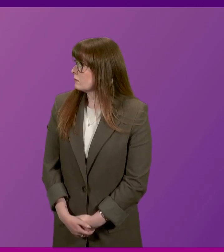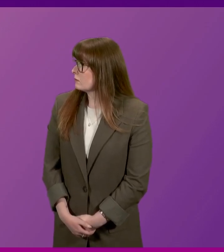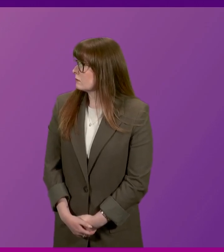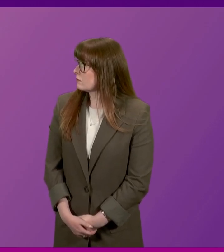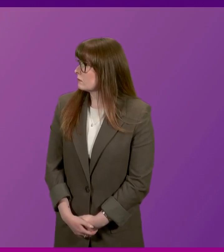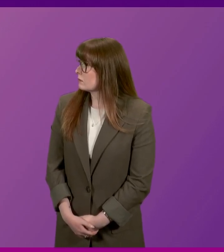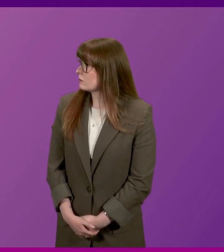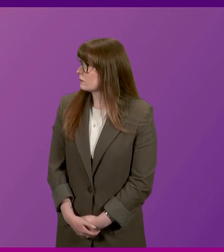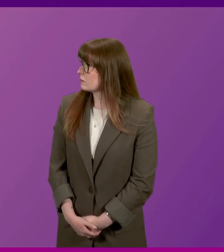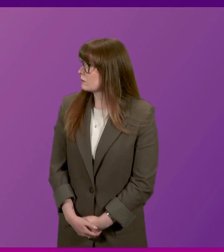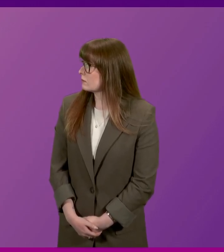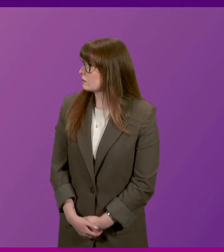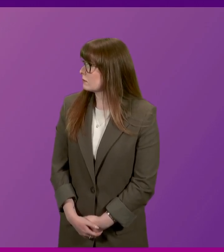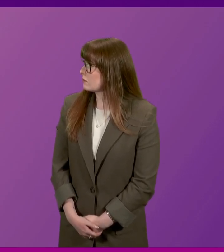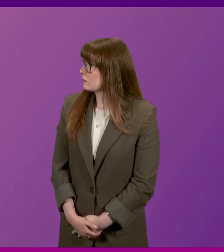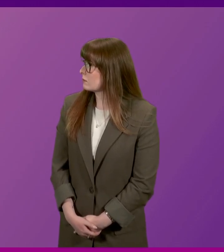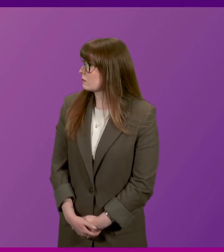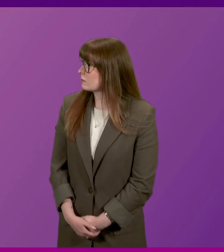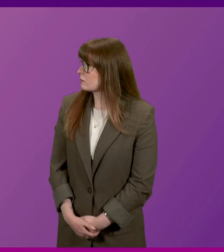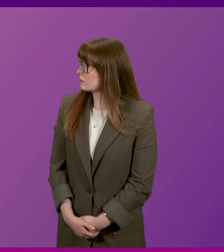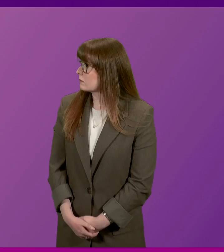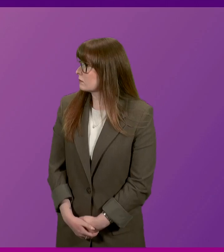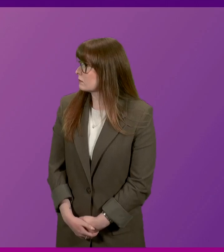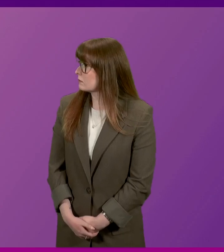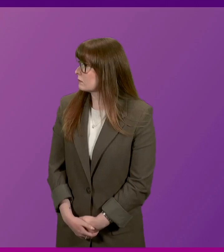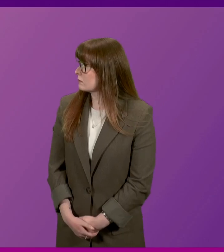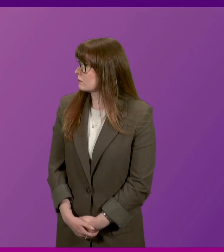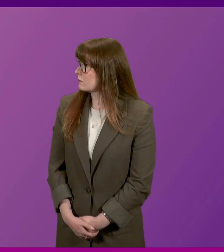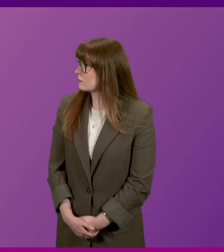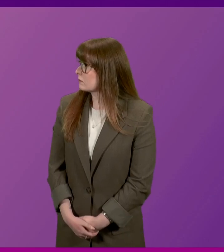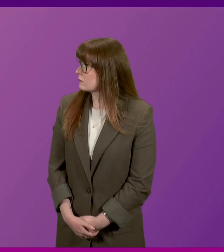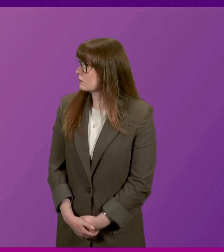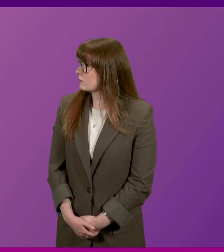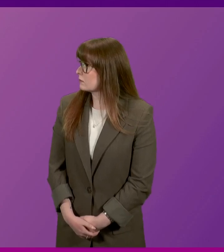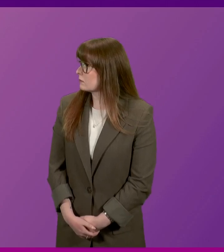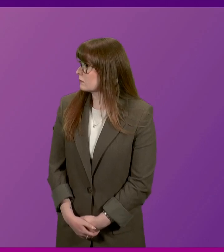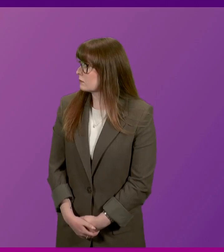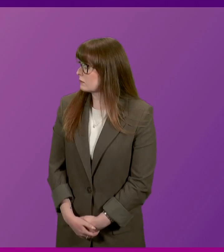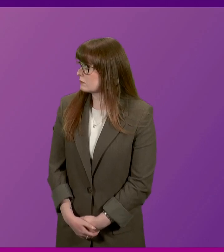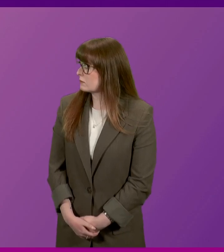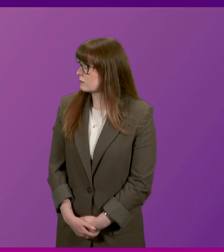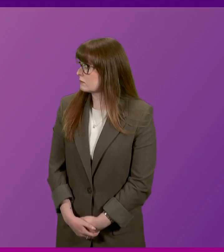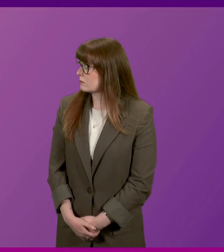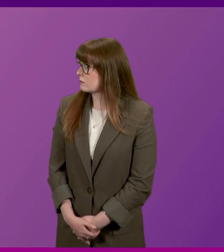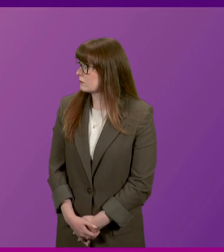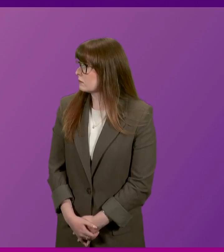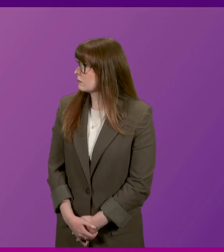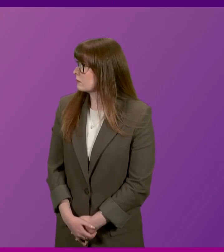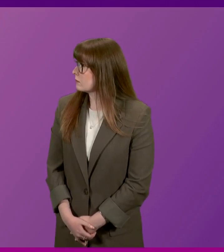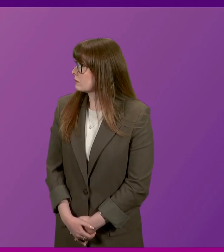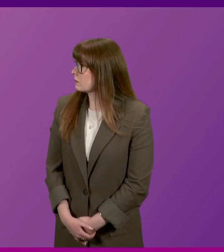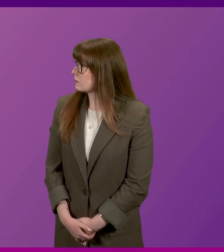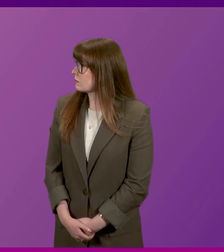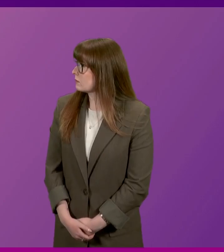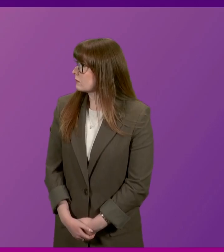that they don't have to take on that responsibility. That responsibility lies with public services. So it's